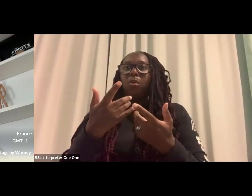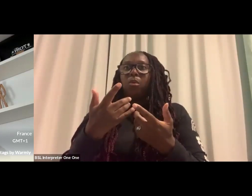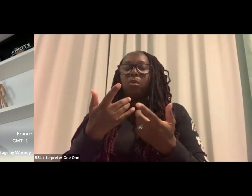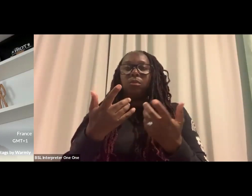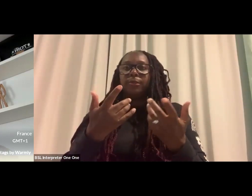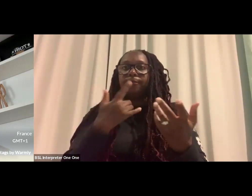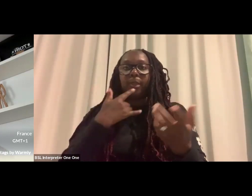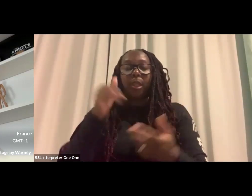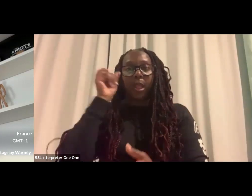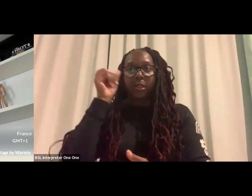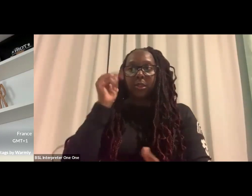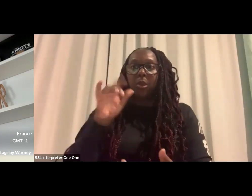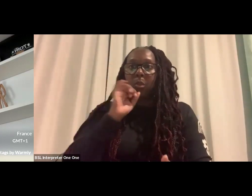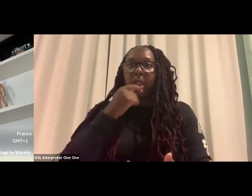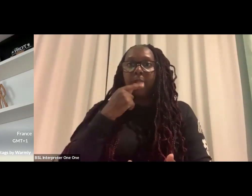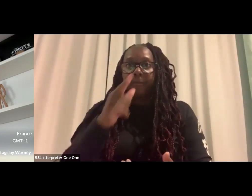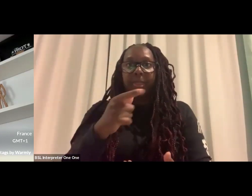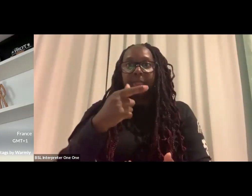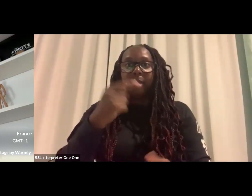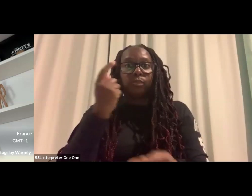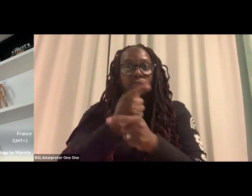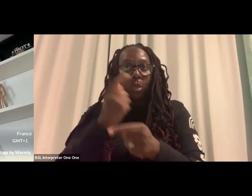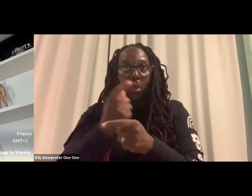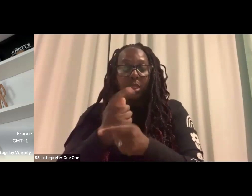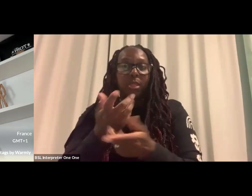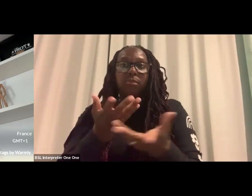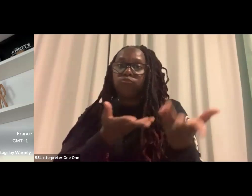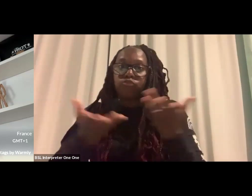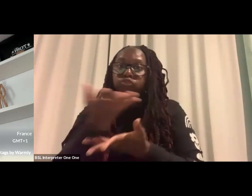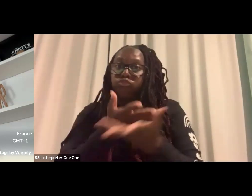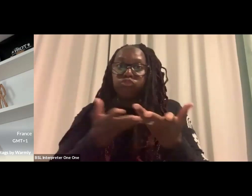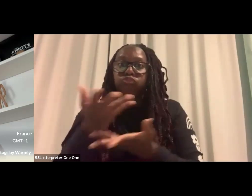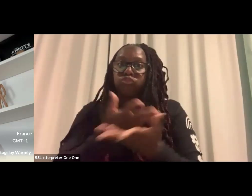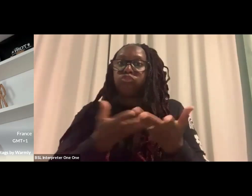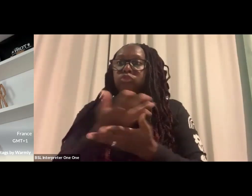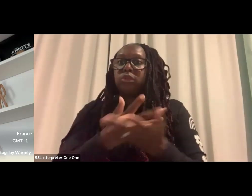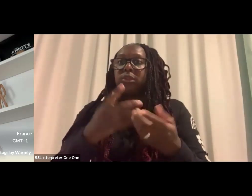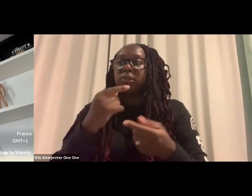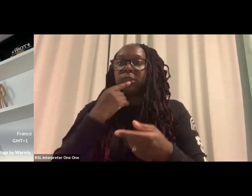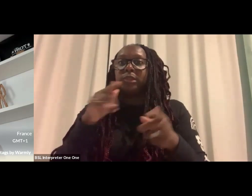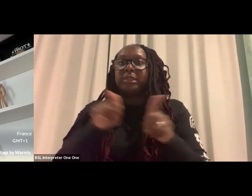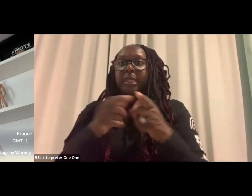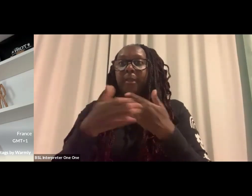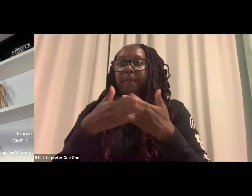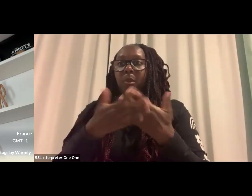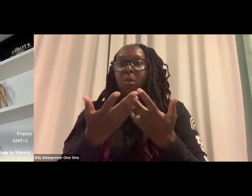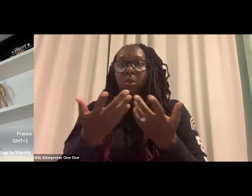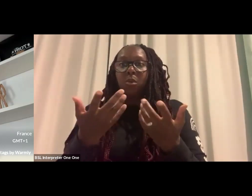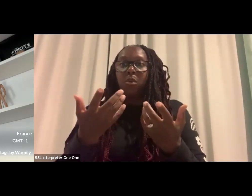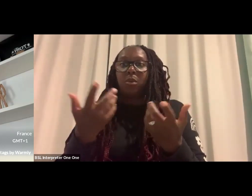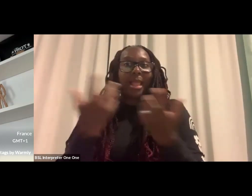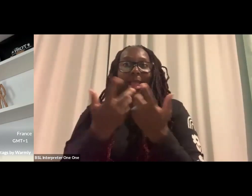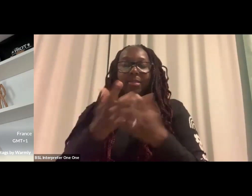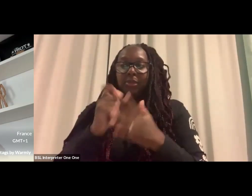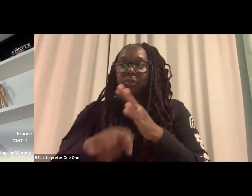that Sasha McMicking will be speaking afterwards, will be able to speak to this much more profoundly in how